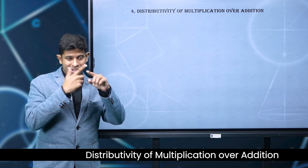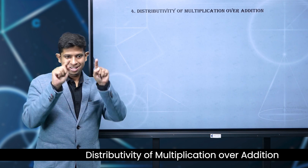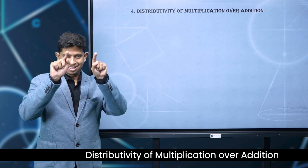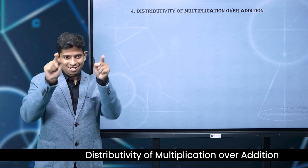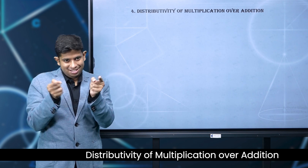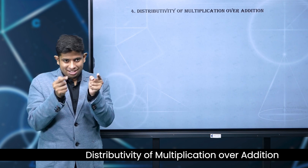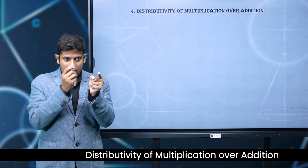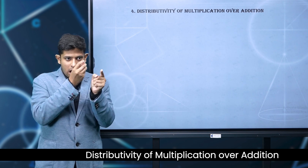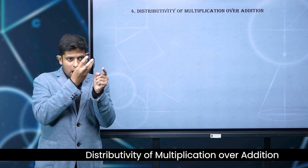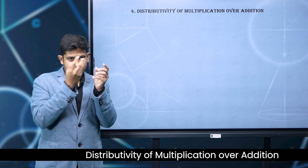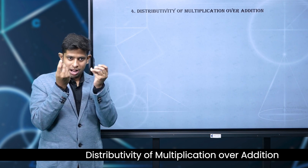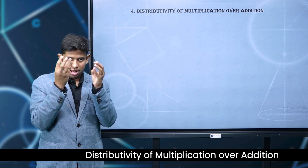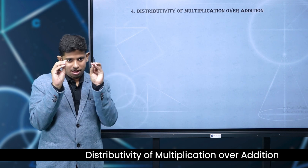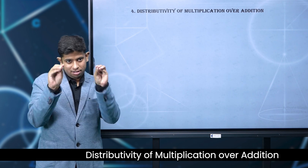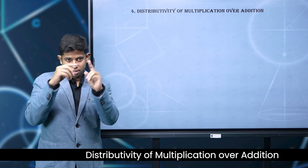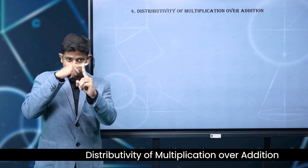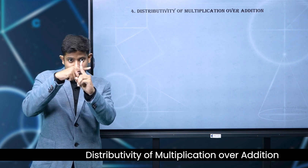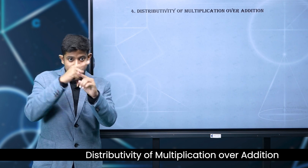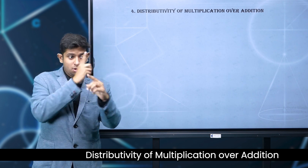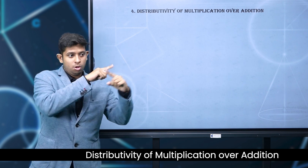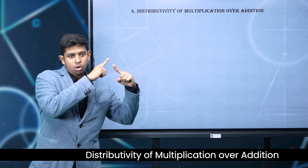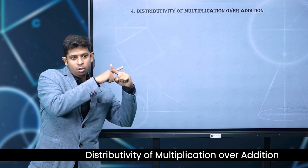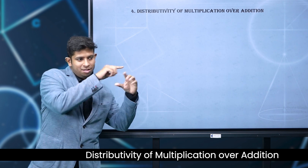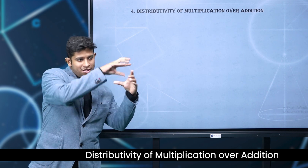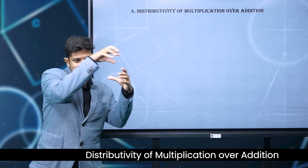Distributivity of multiplication over addition.